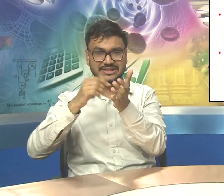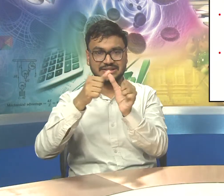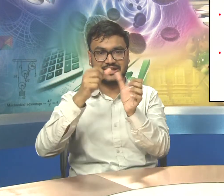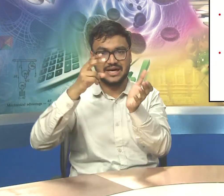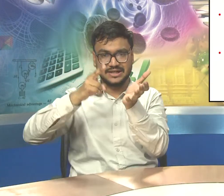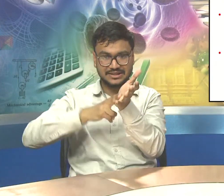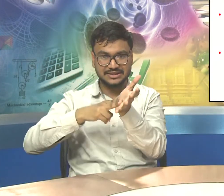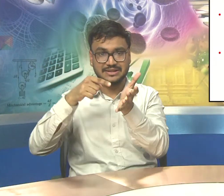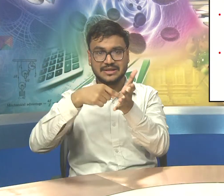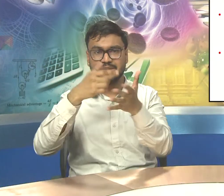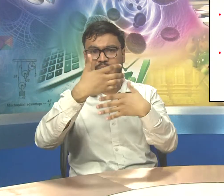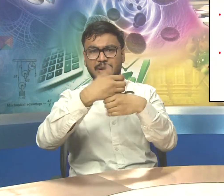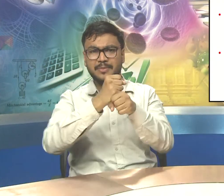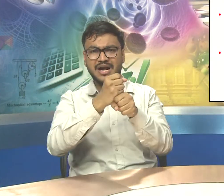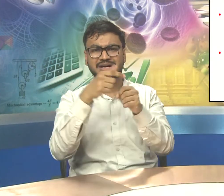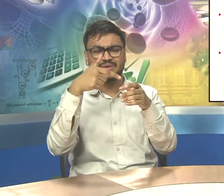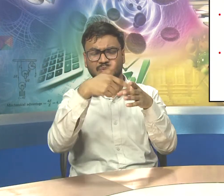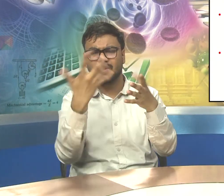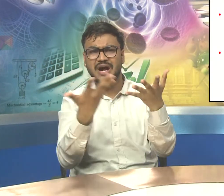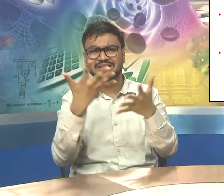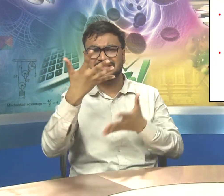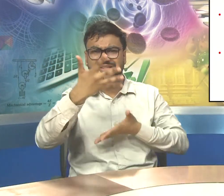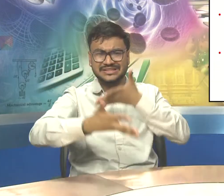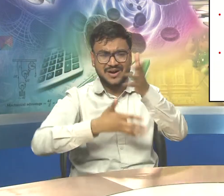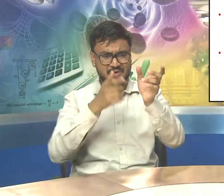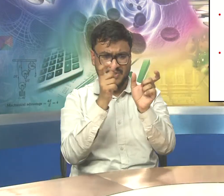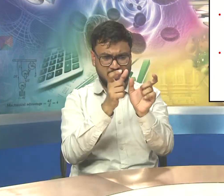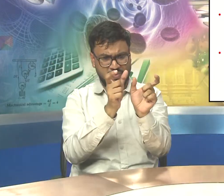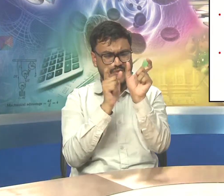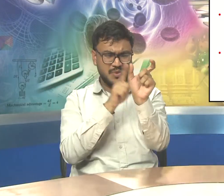we take the example of women.